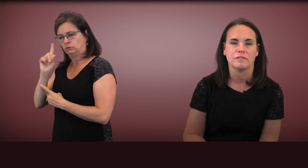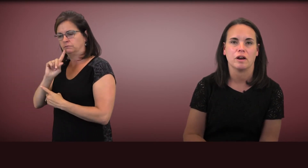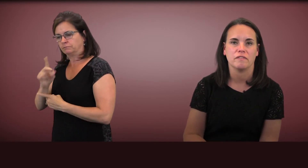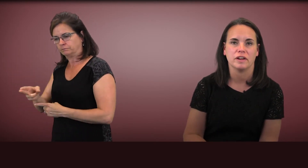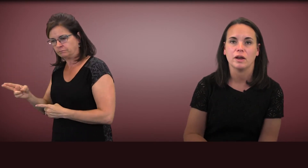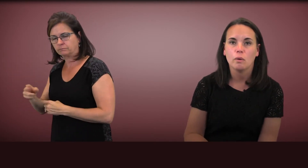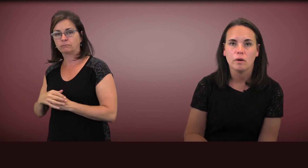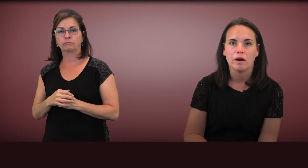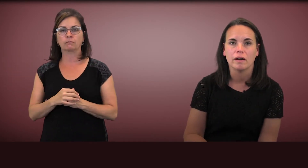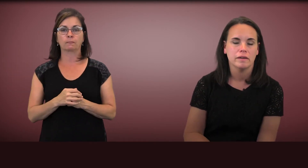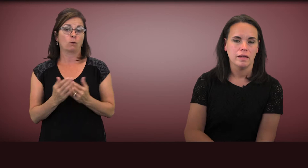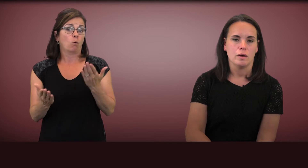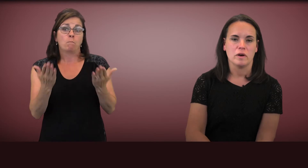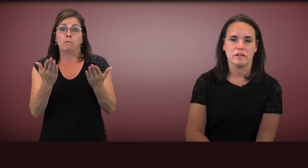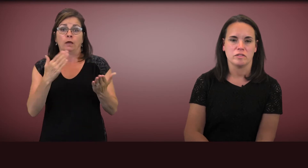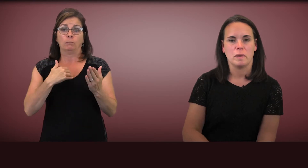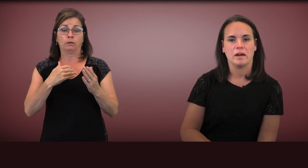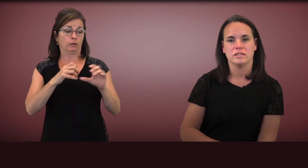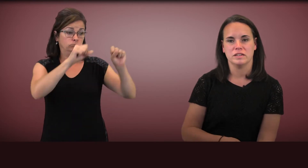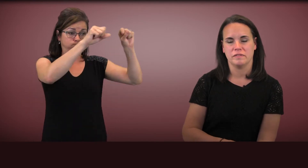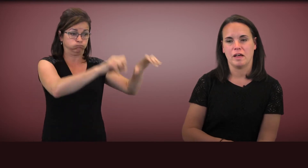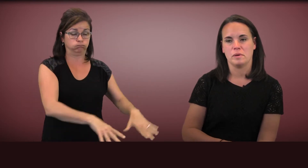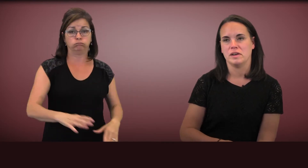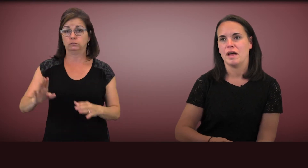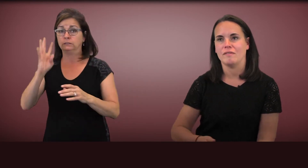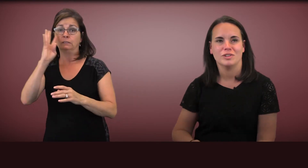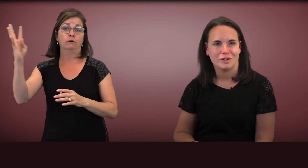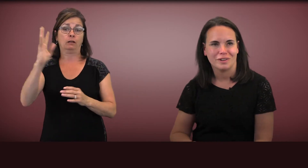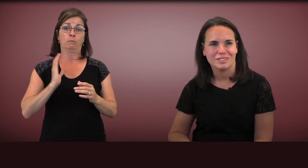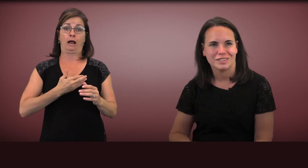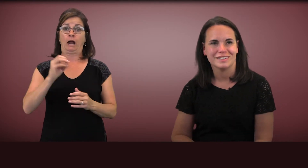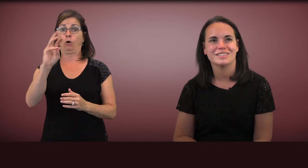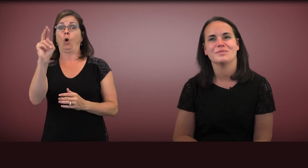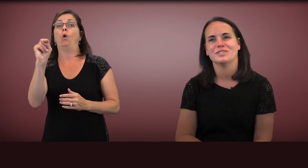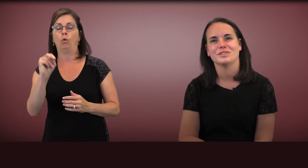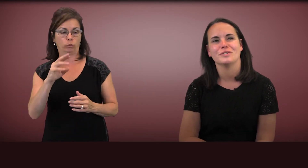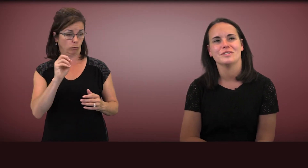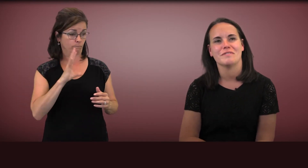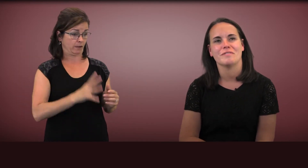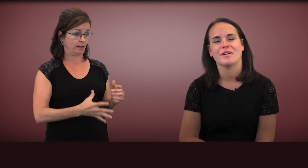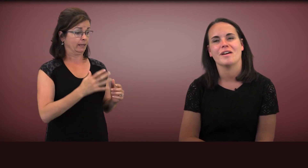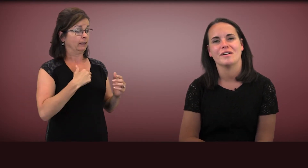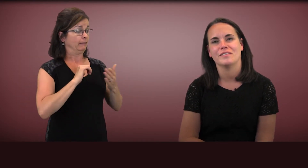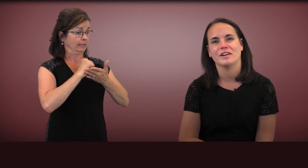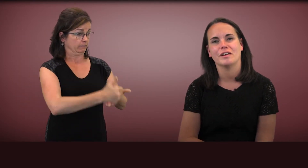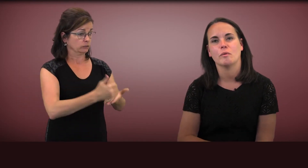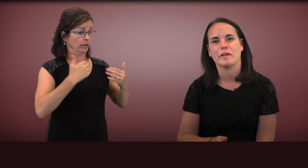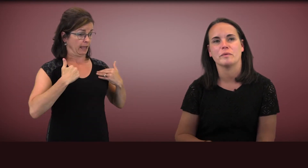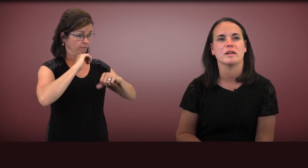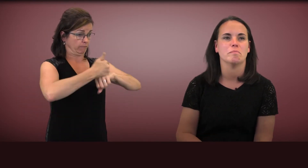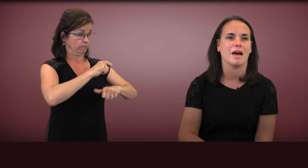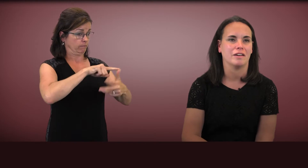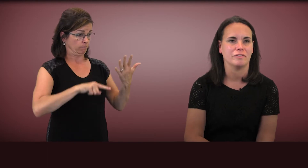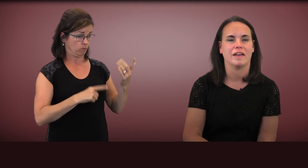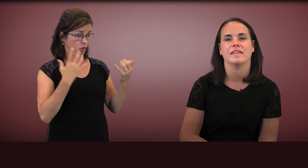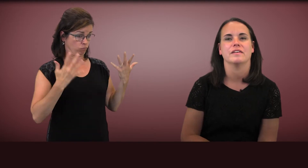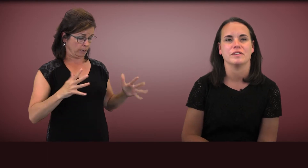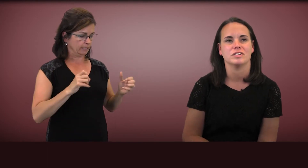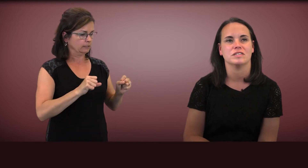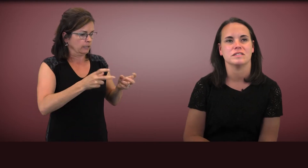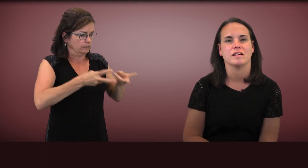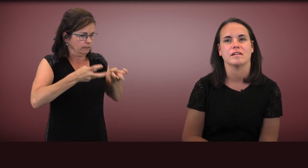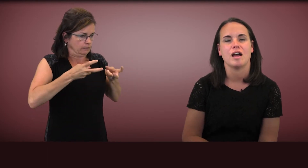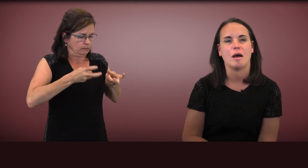children who are deaf and hard of hearing, or whether it's better to develop novel interventions with children who are deaf and hard of hearing, or whether we can modify